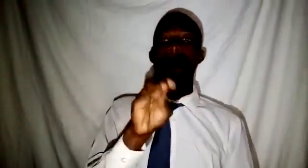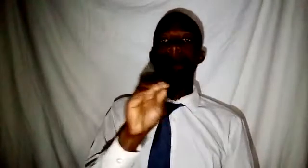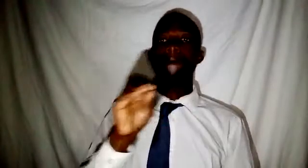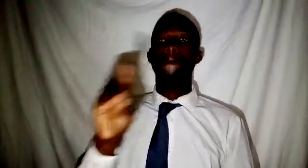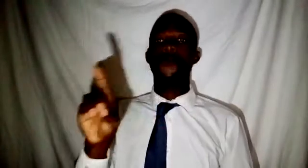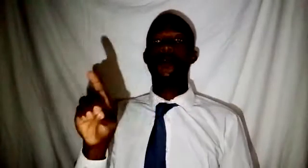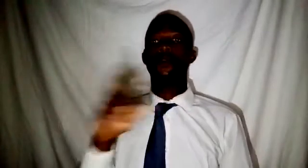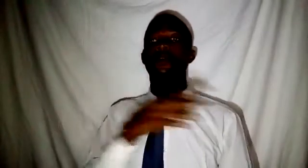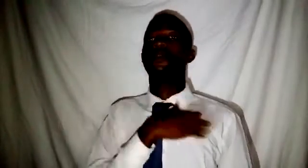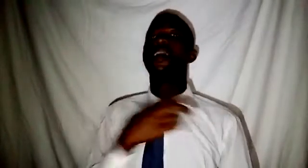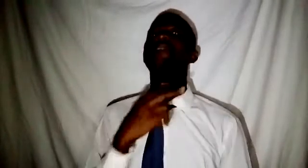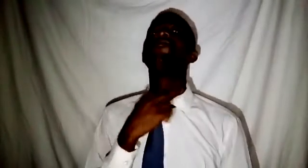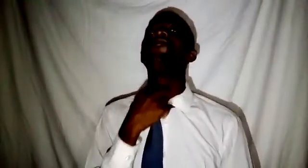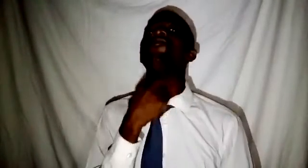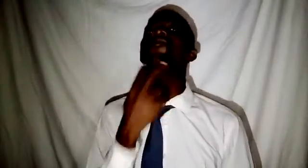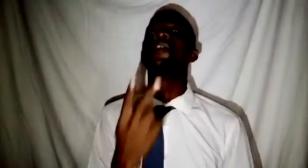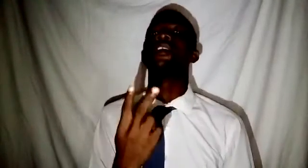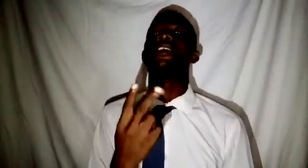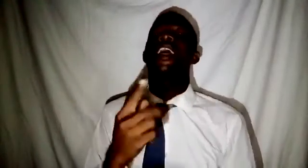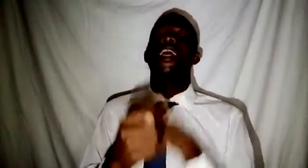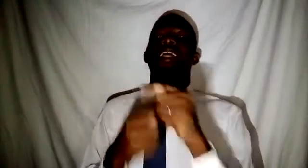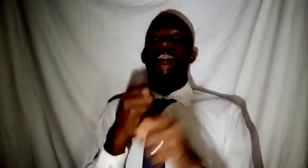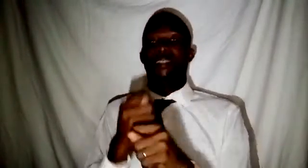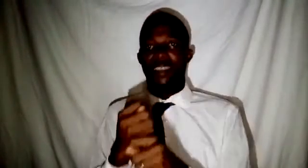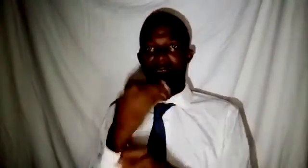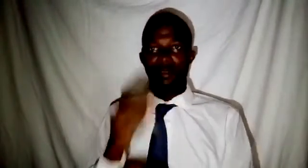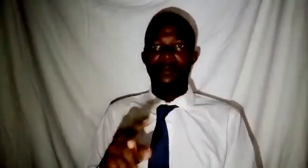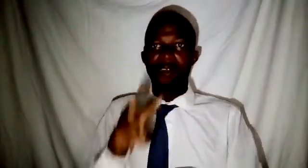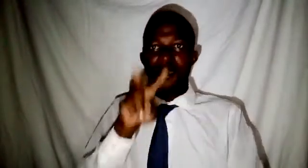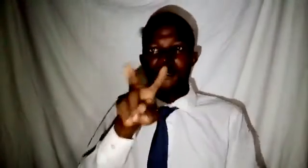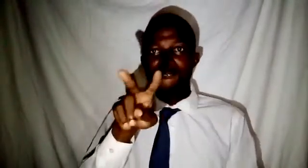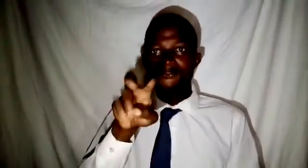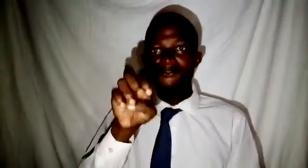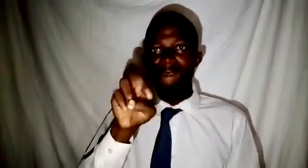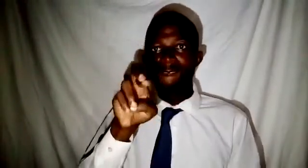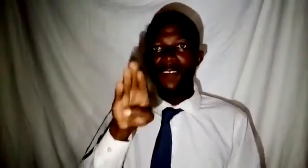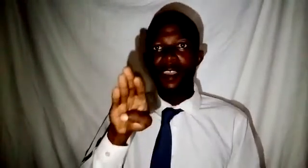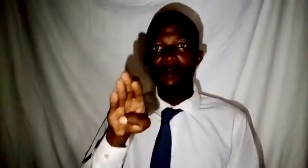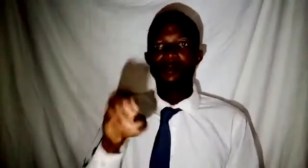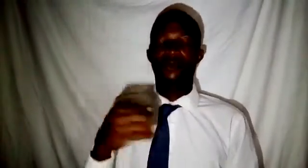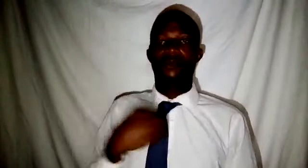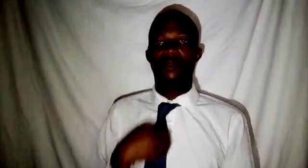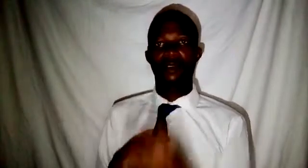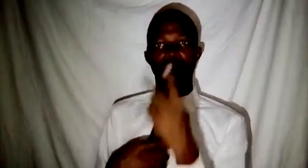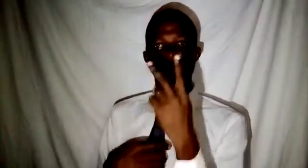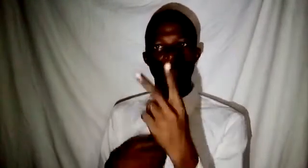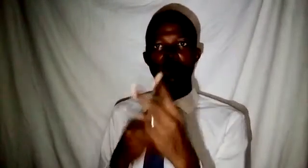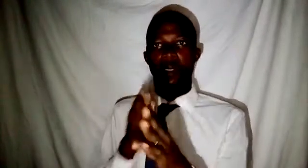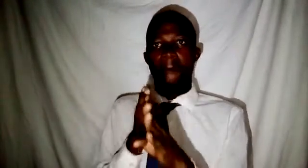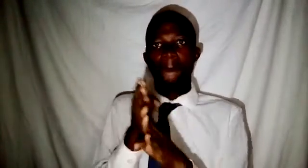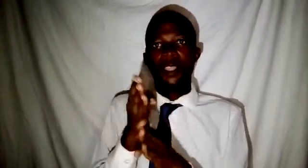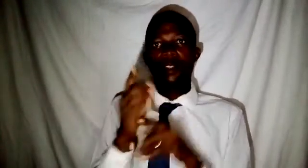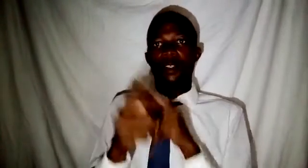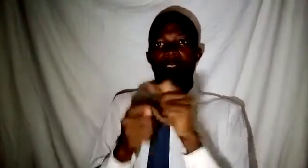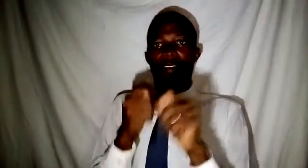voice. Types of verbs. We have two major types of verbs in English, which